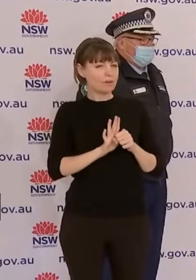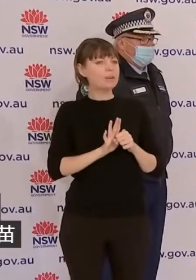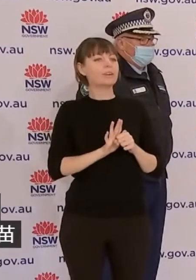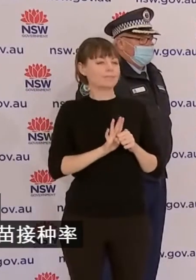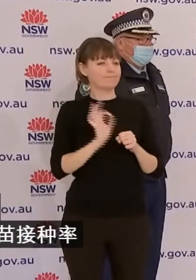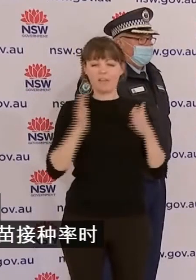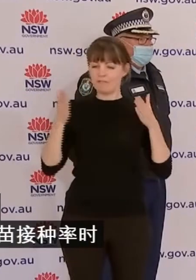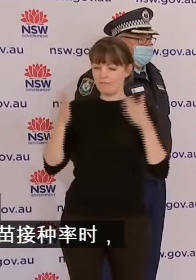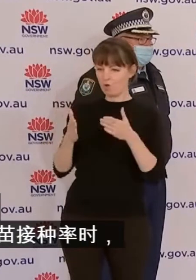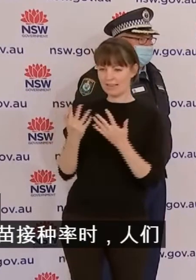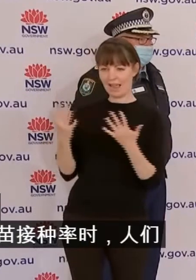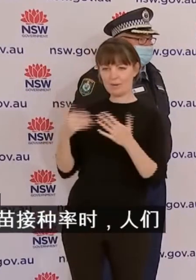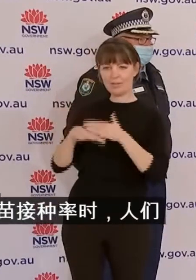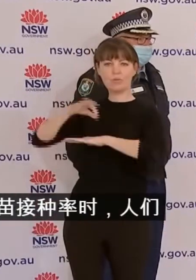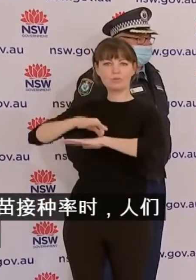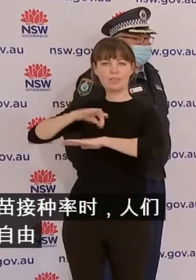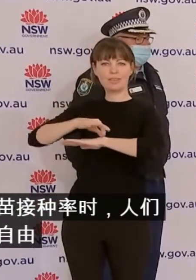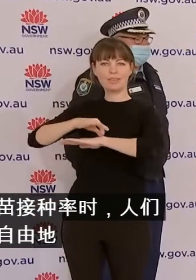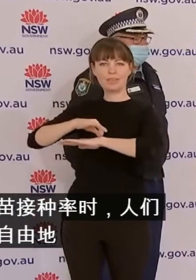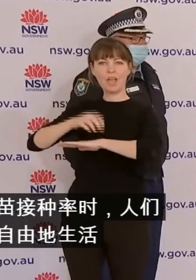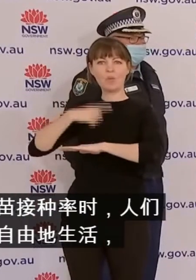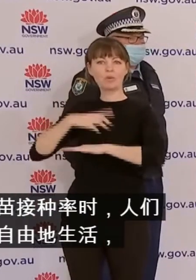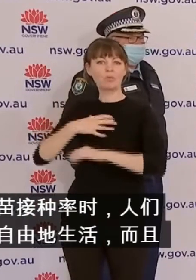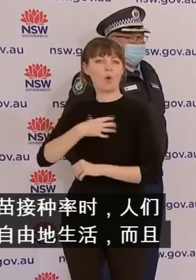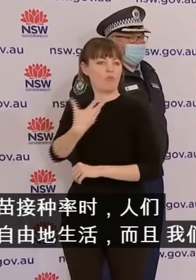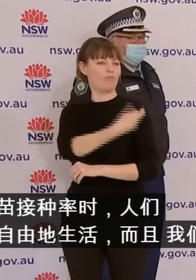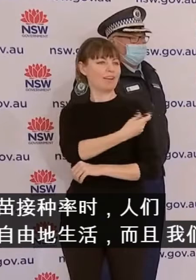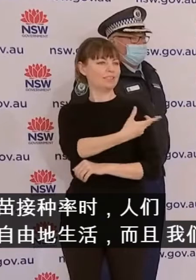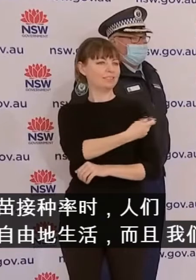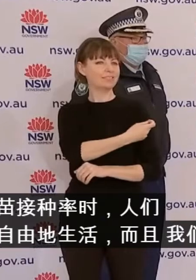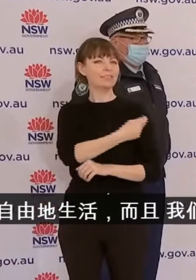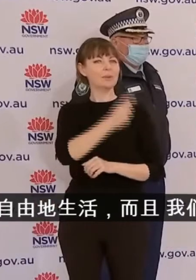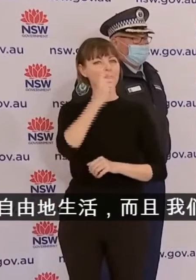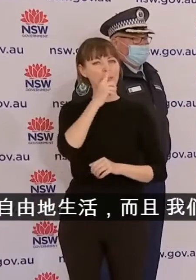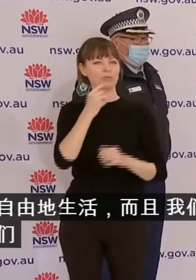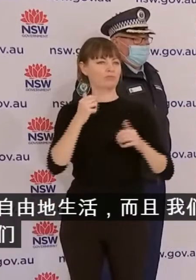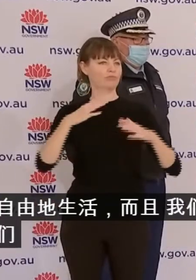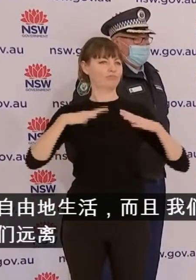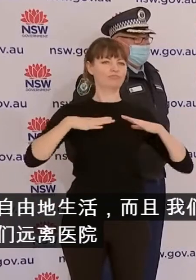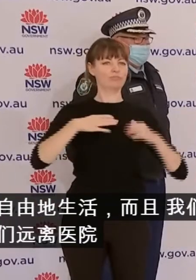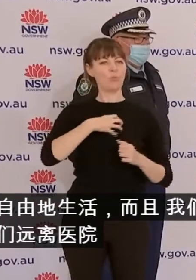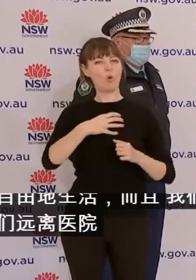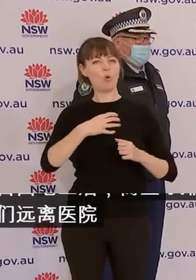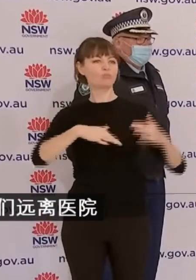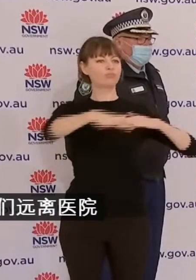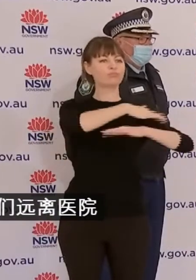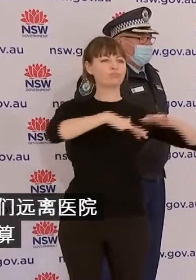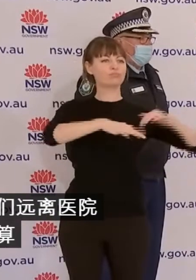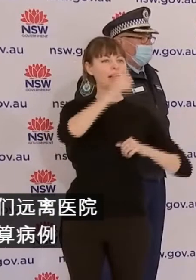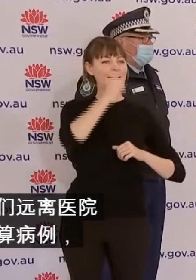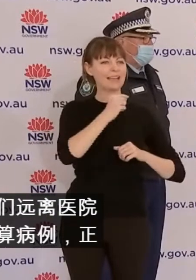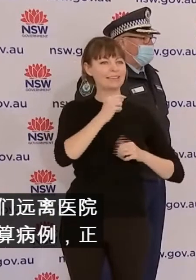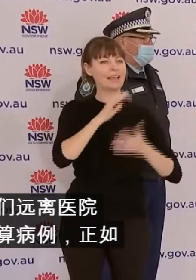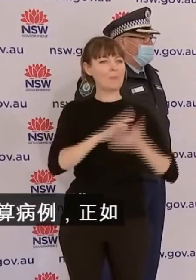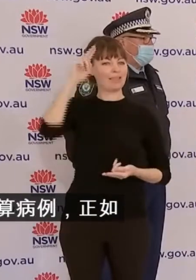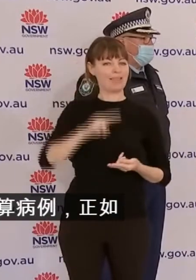high rates of vaccination, people can not only live more freely, but we can focus on keeping people out of hospital as opposed to counting